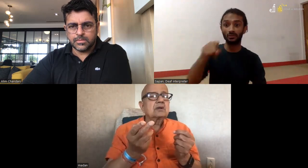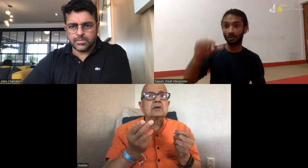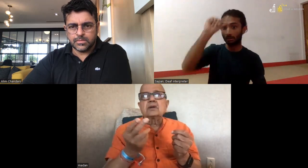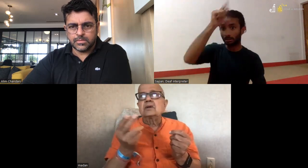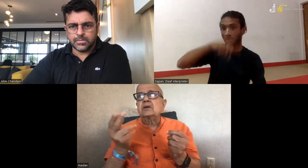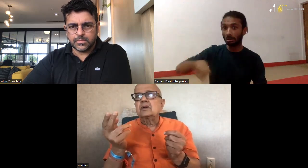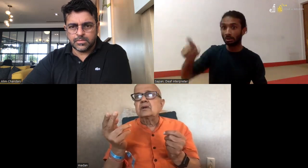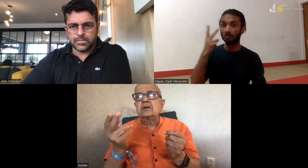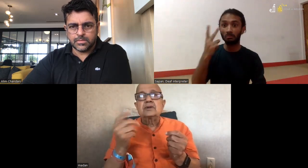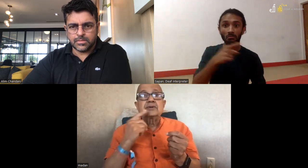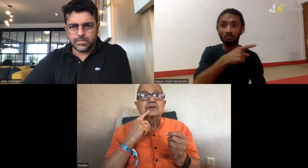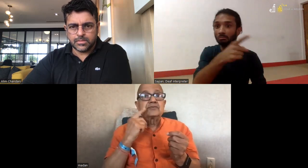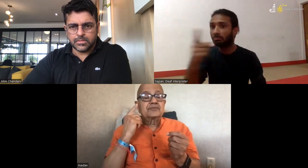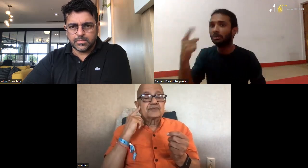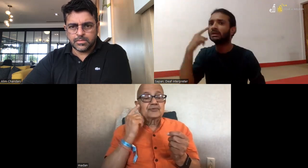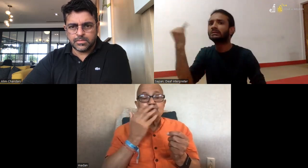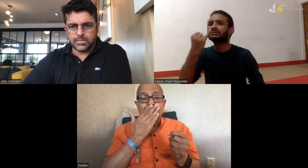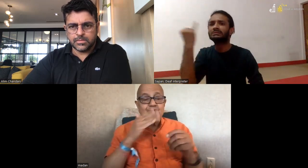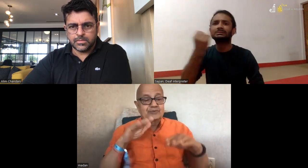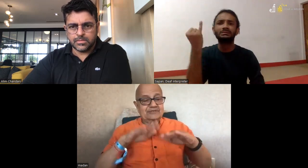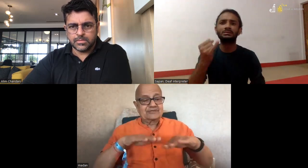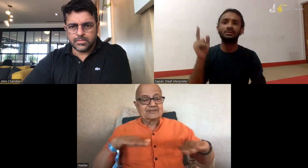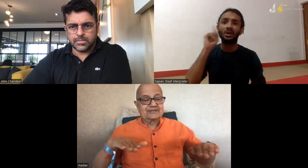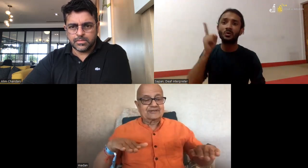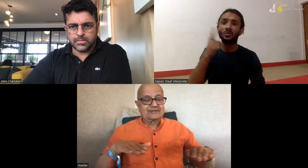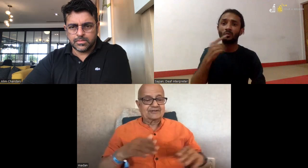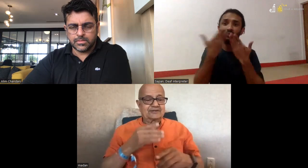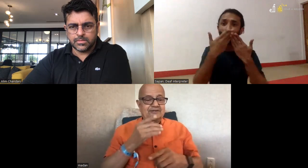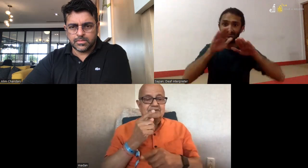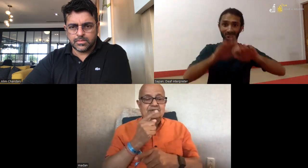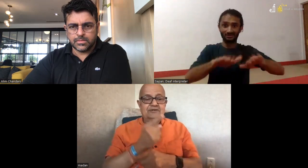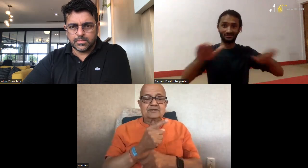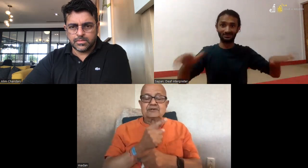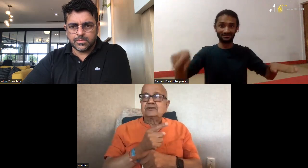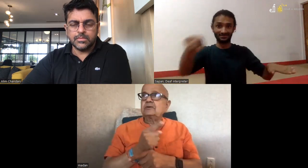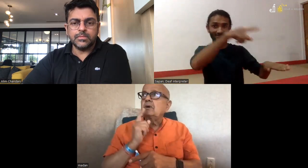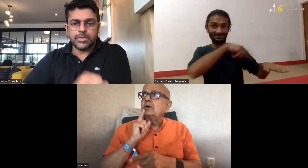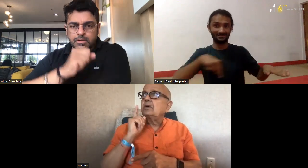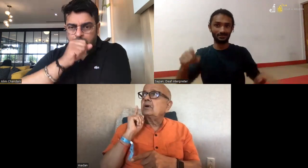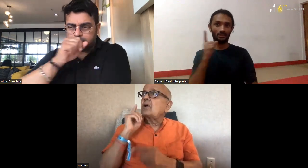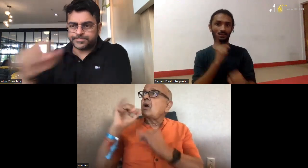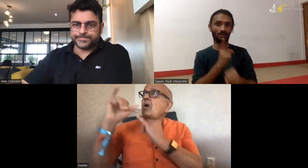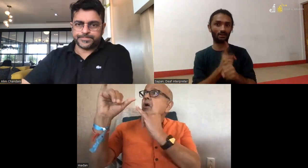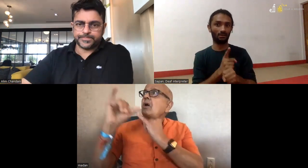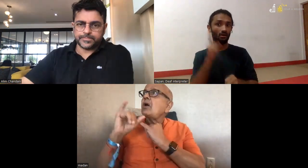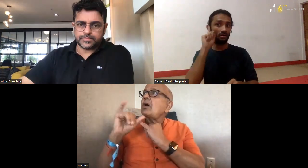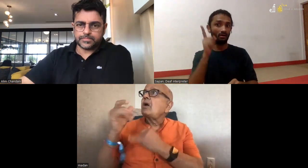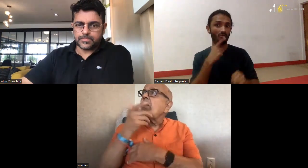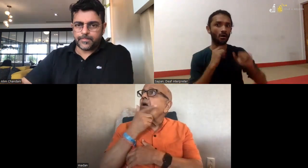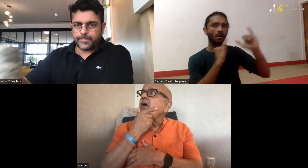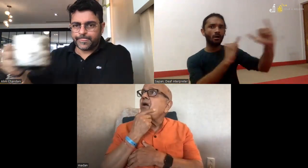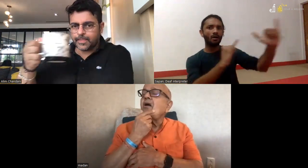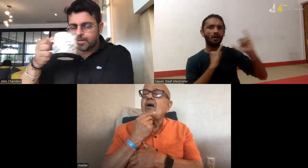yeah, because I don't hear, I can't, I don't. So there's no benefit of that.